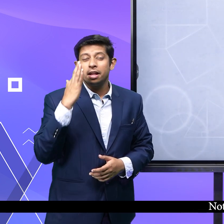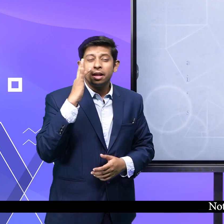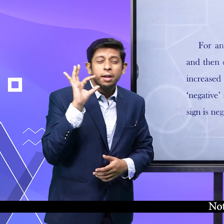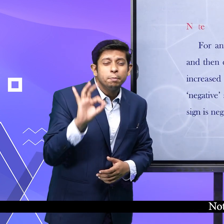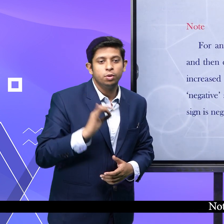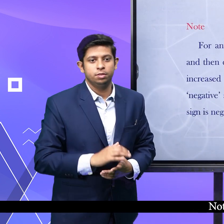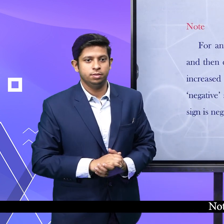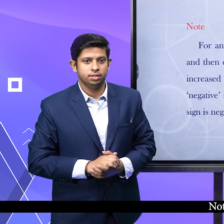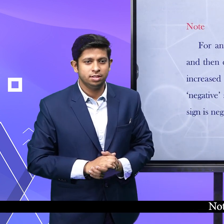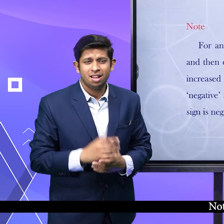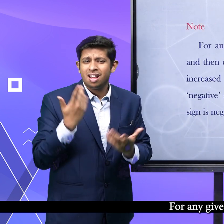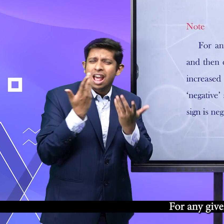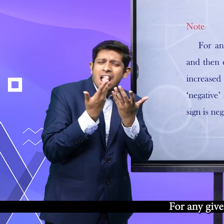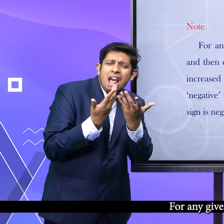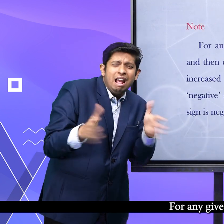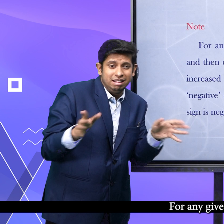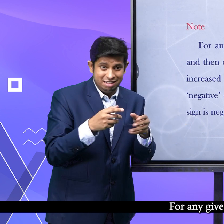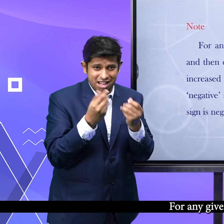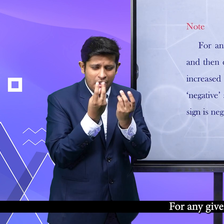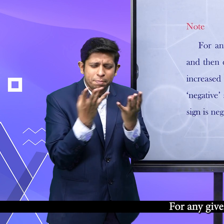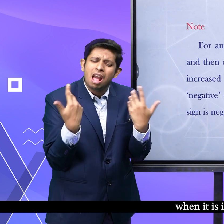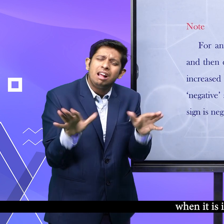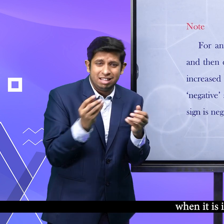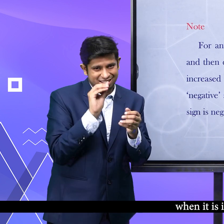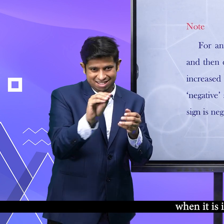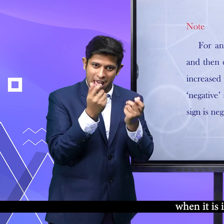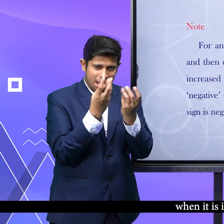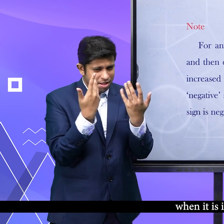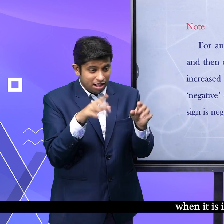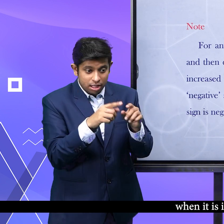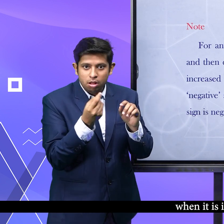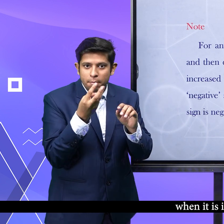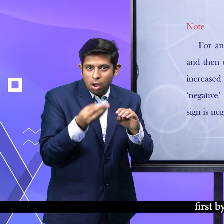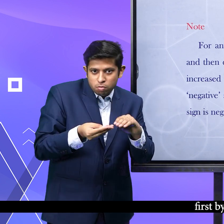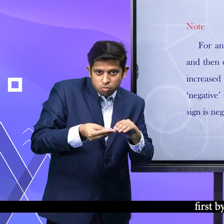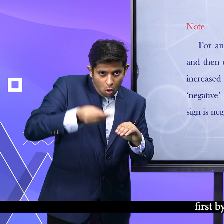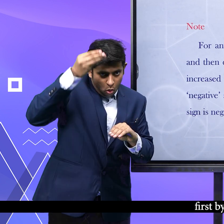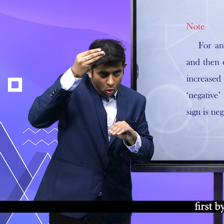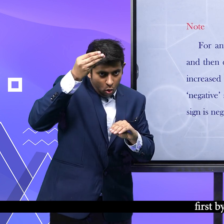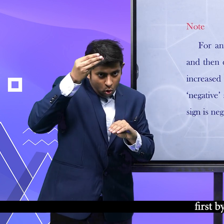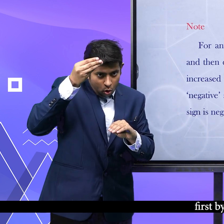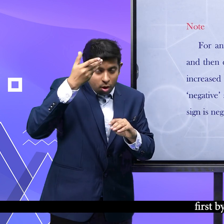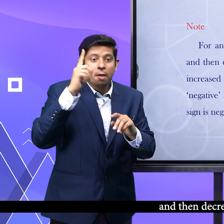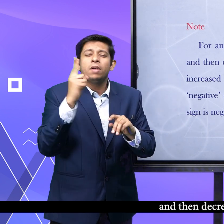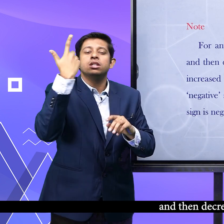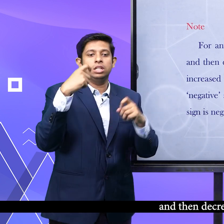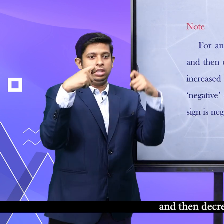Note: for any given number, when it is increased first by x% and then